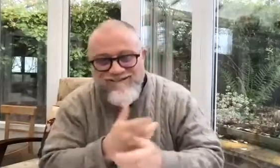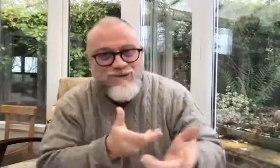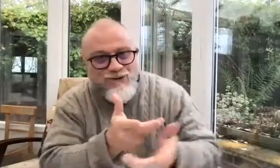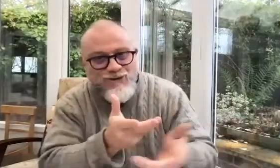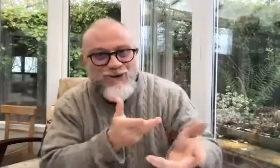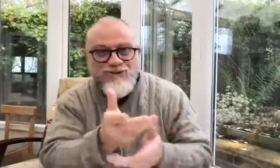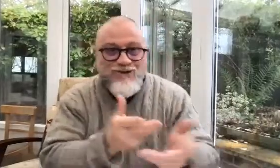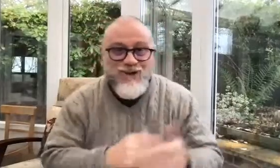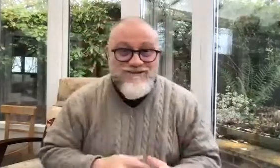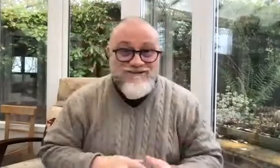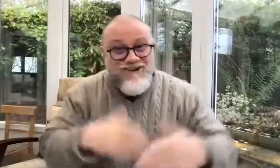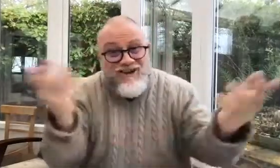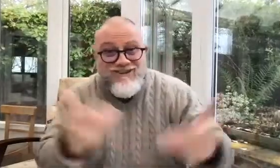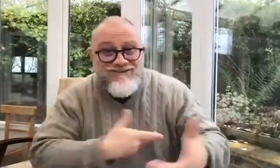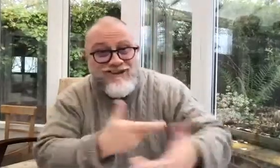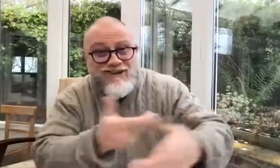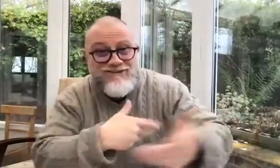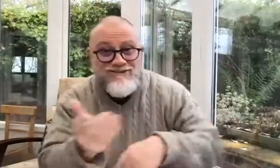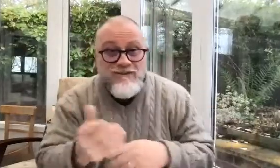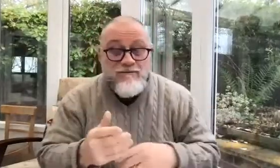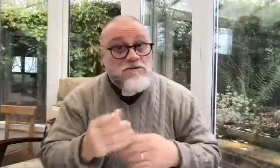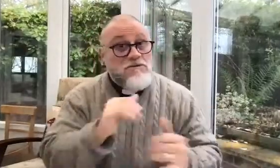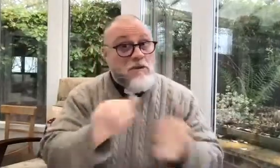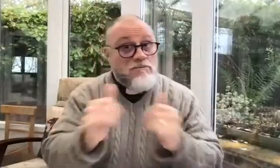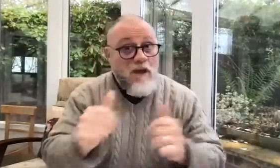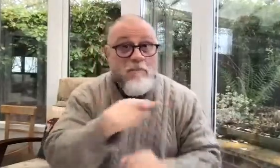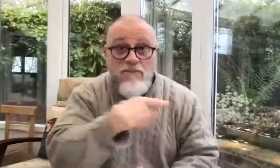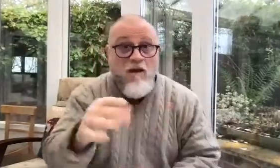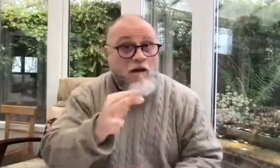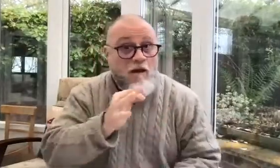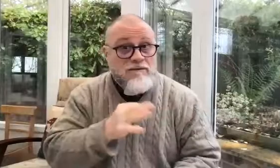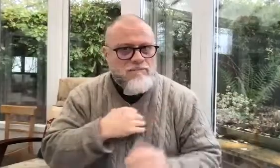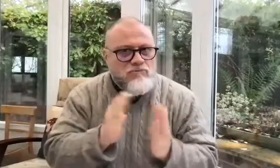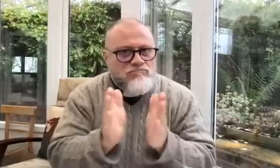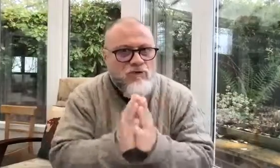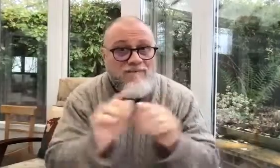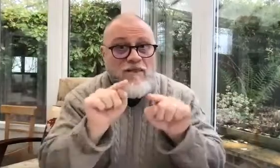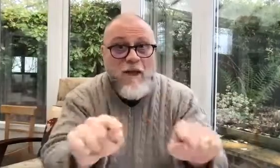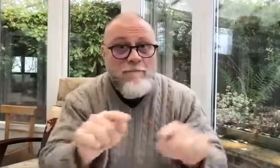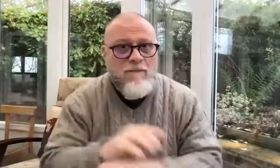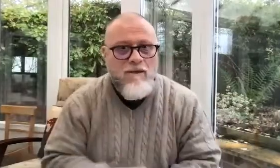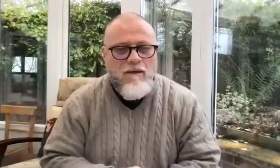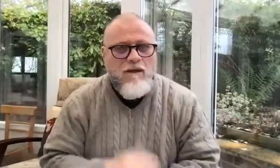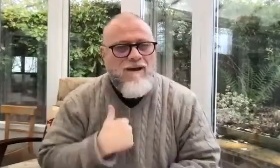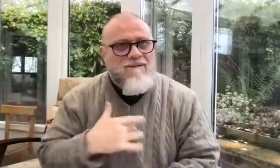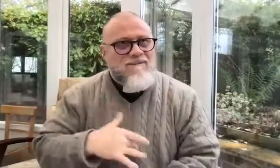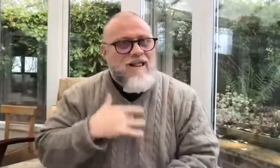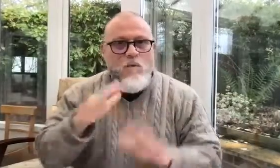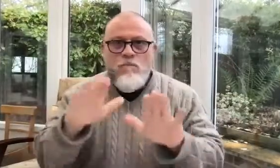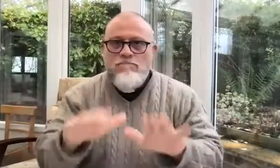so funny, have a great sense of humour. So we, have a chat, and sometimes they ask me to pray for them.